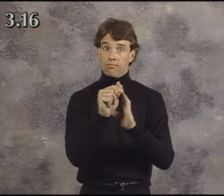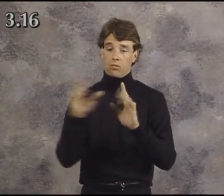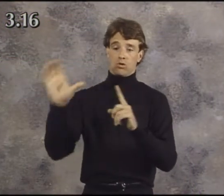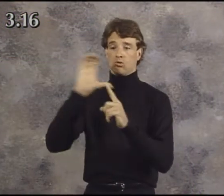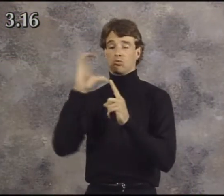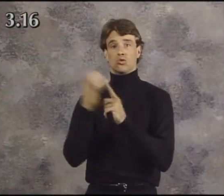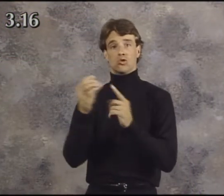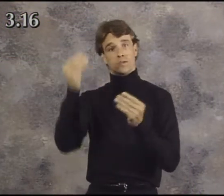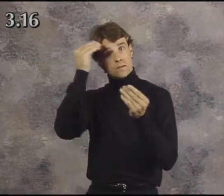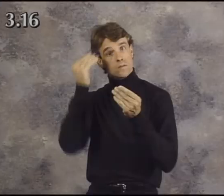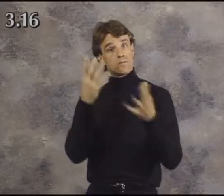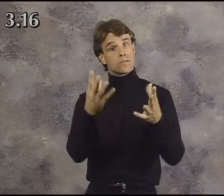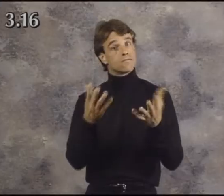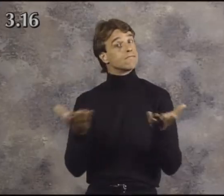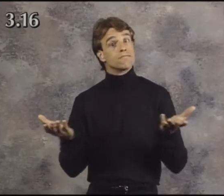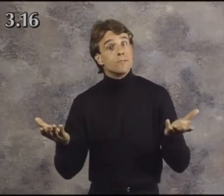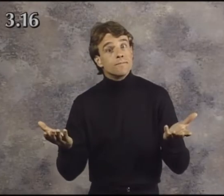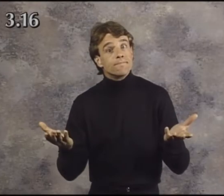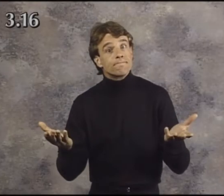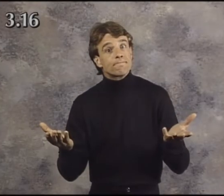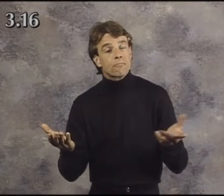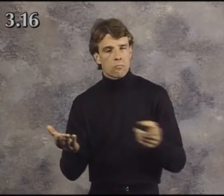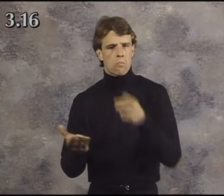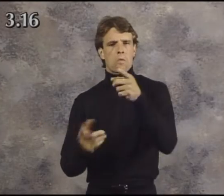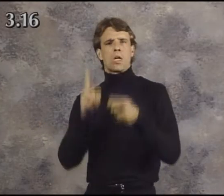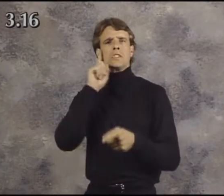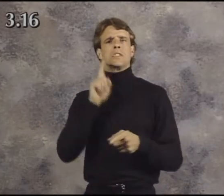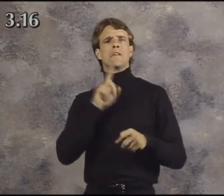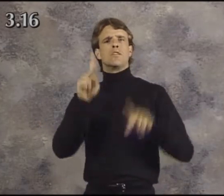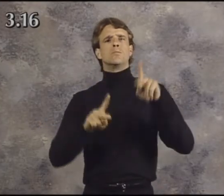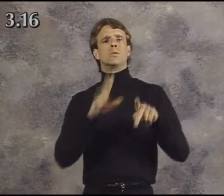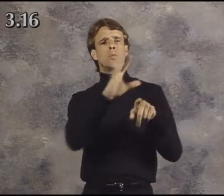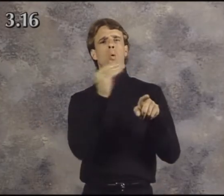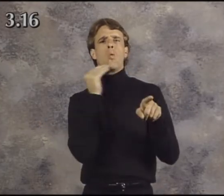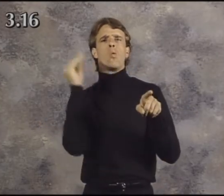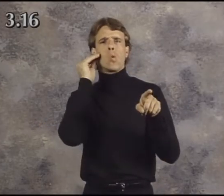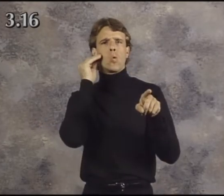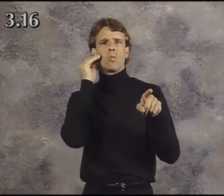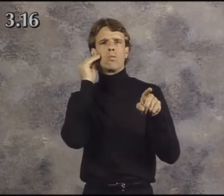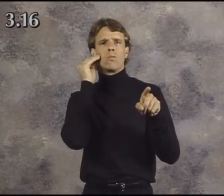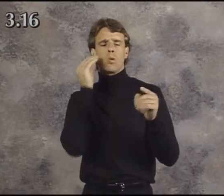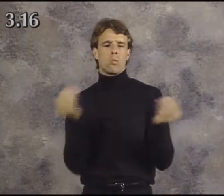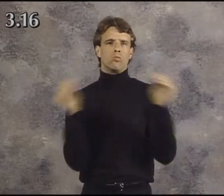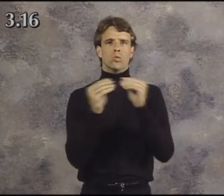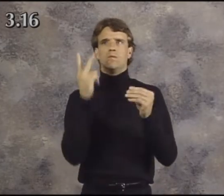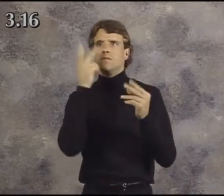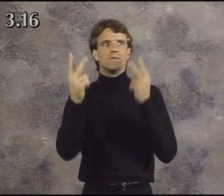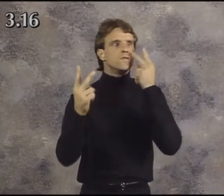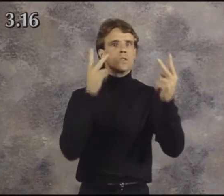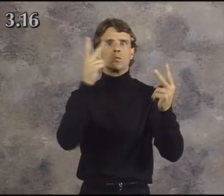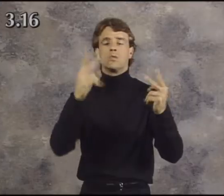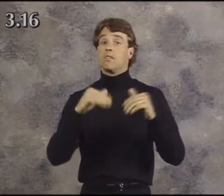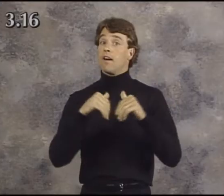Today's cultural information will focus on how deaf people's homes are visually